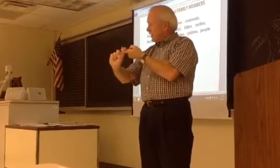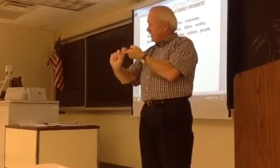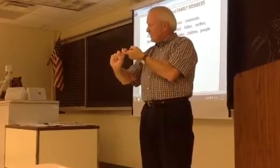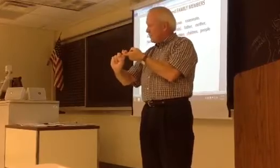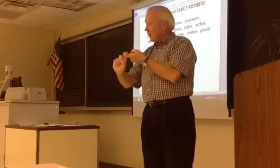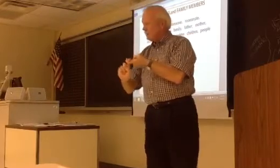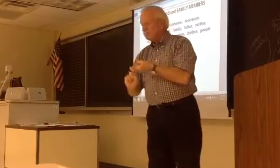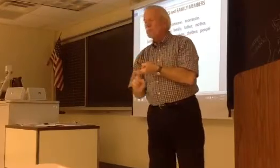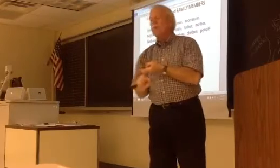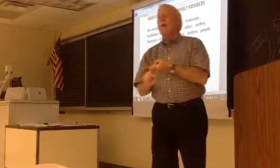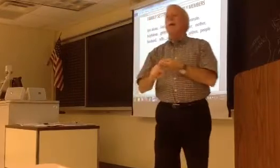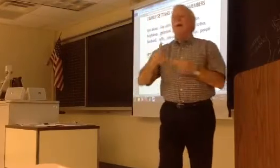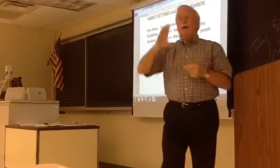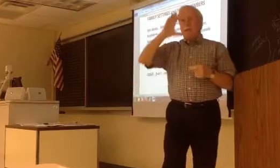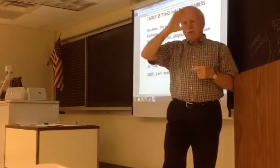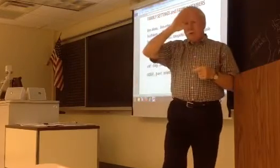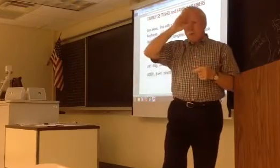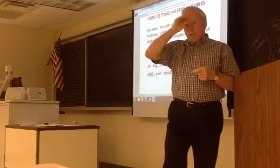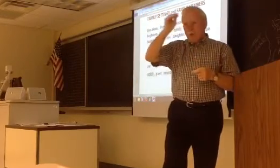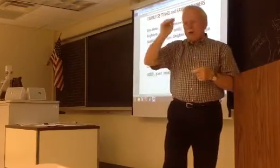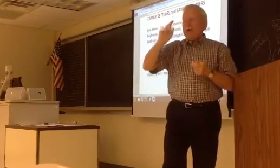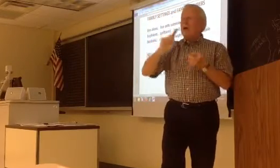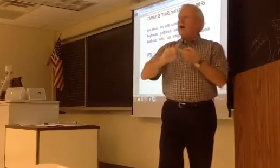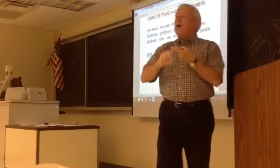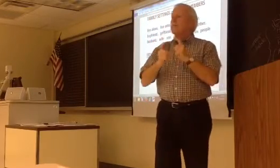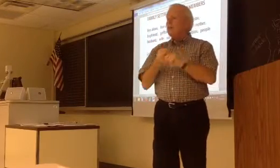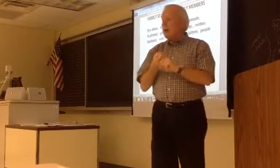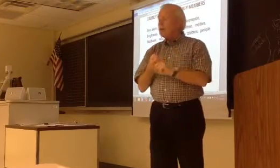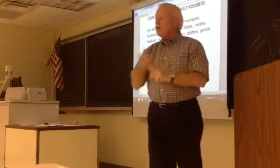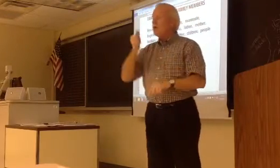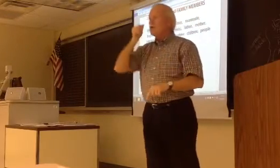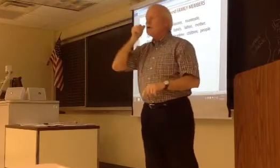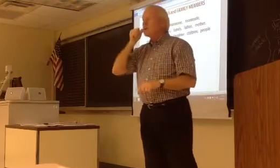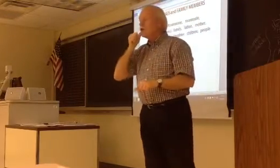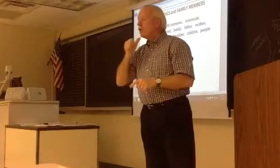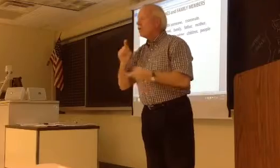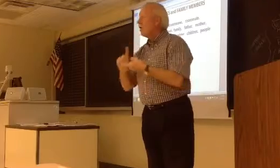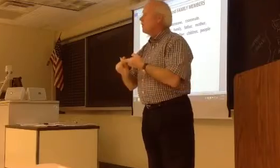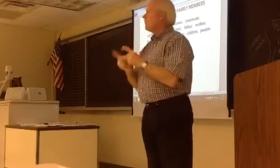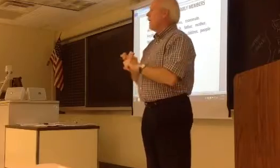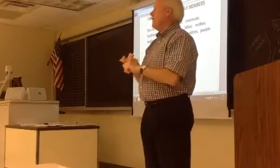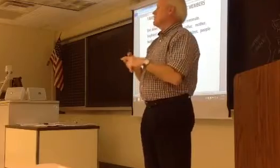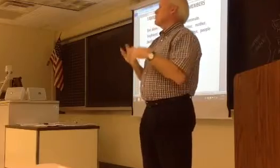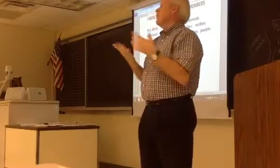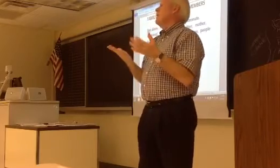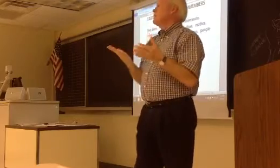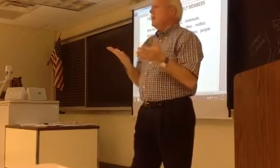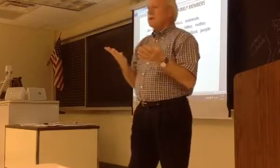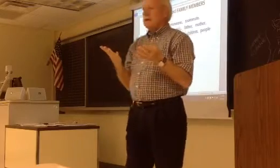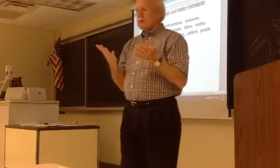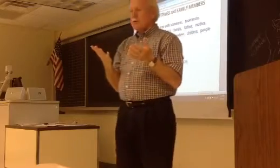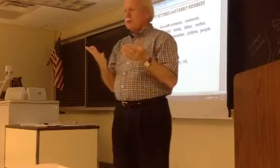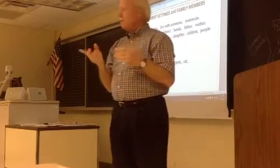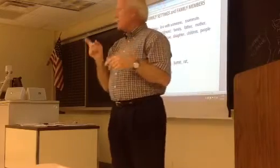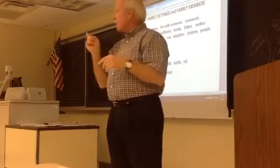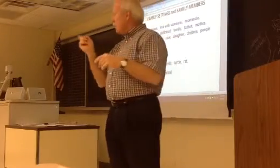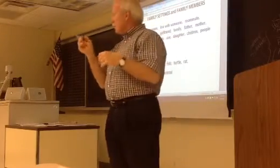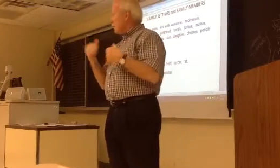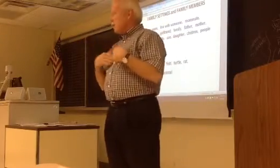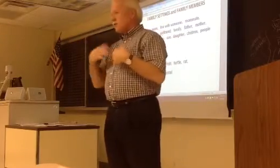friend. Well, if you do boy, friend, or girl, friend, that's just what it means in English. You know,